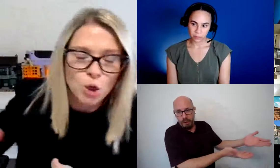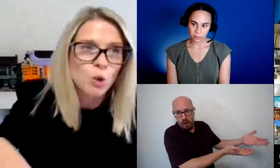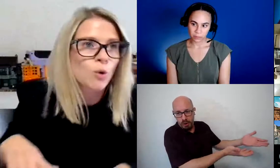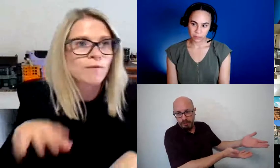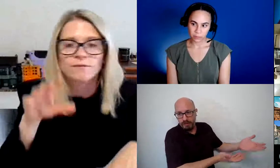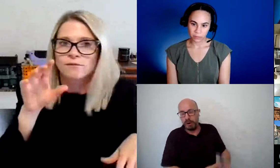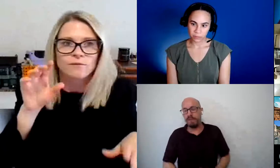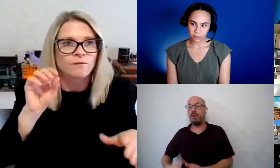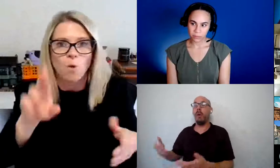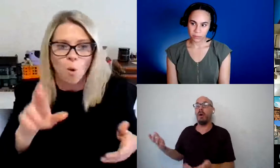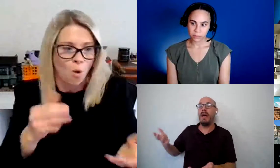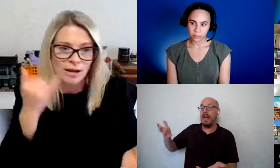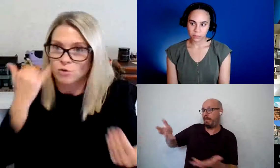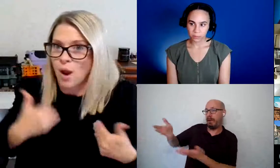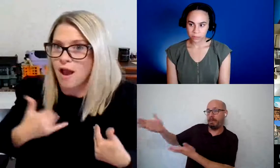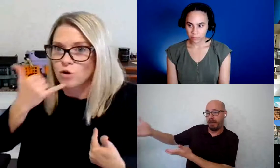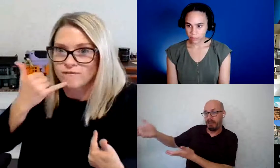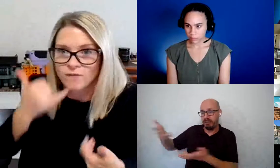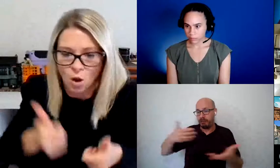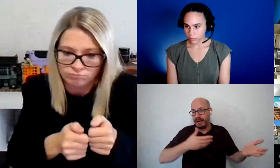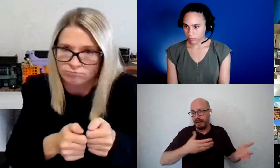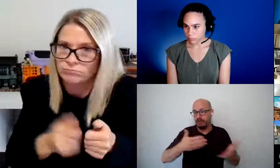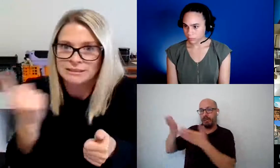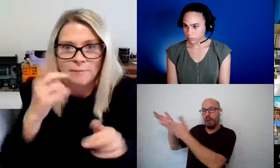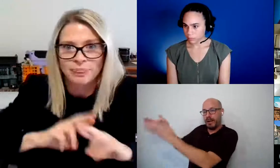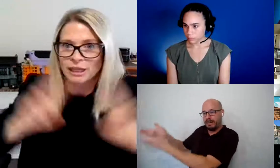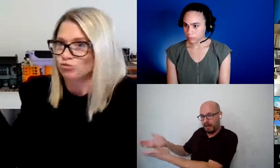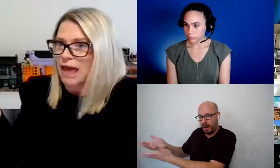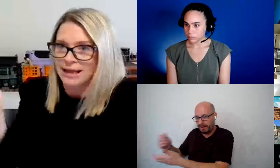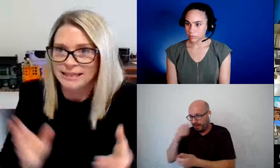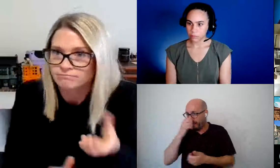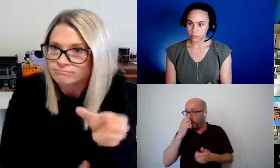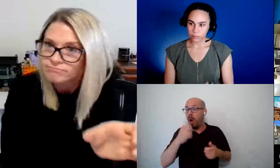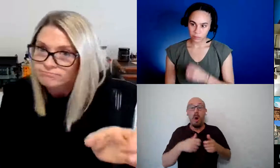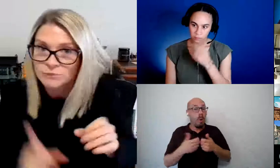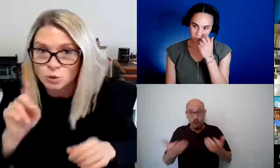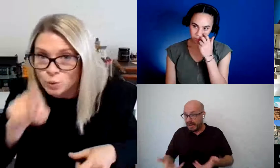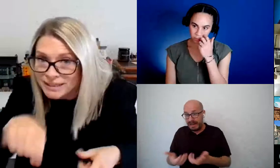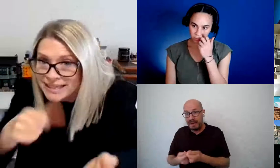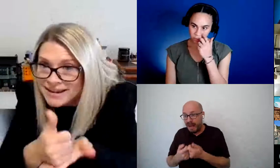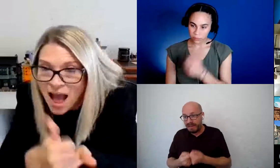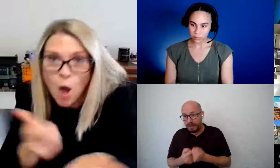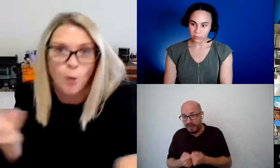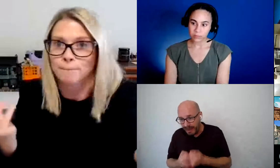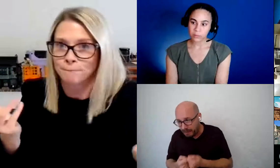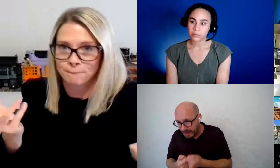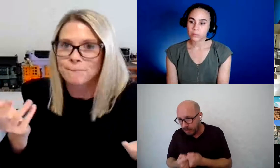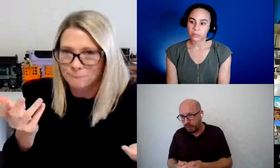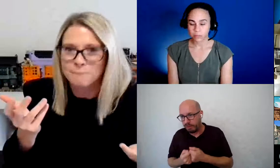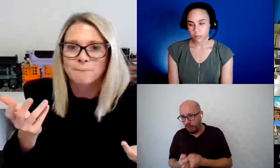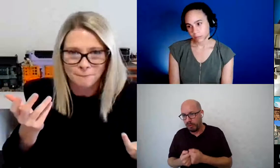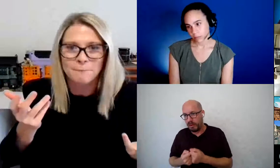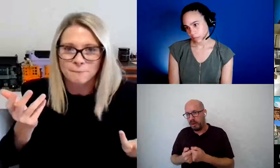move your arms in front of you. Or if there's boxes you're trying to get through, pointing to the boxes. Or even having something typed out on your phone,